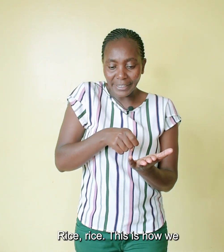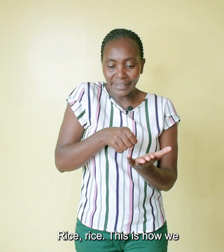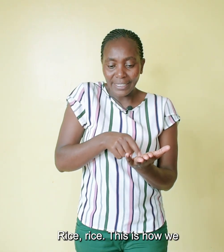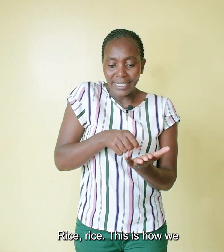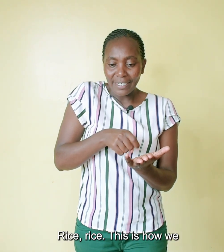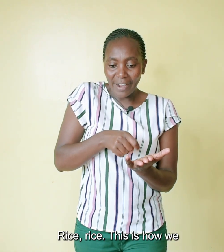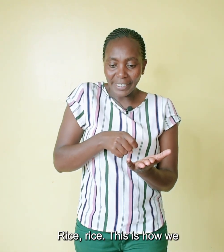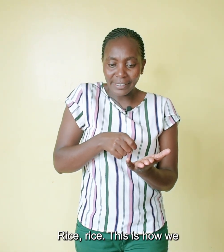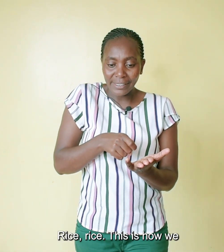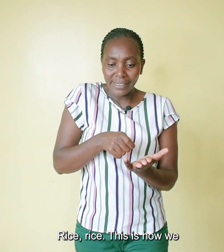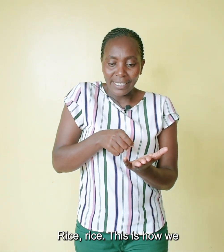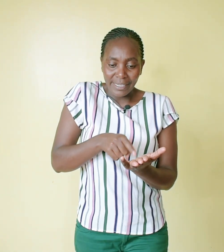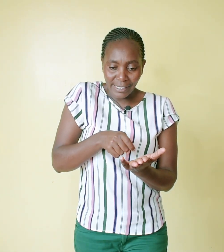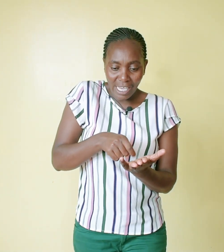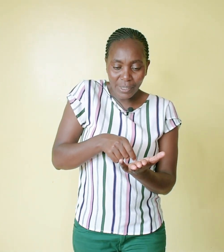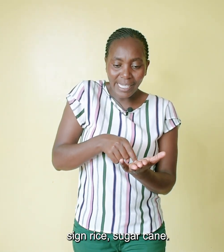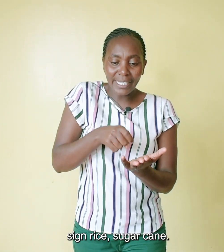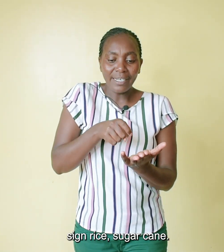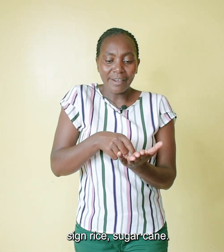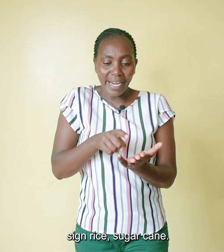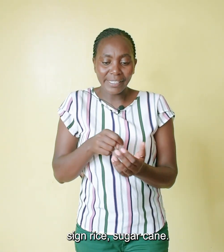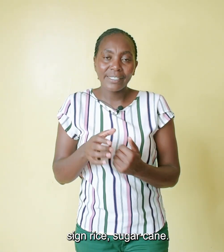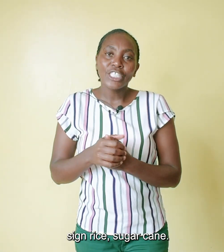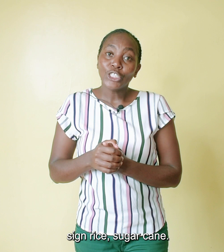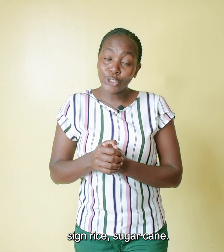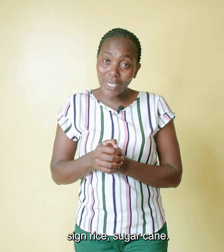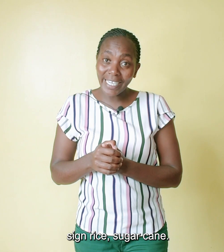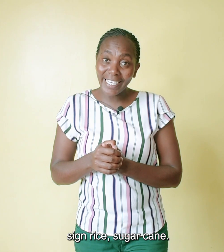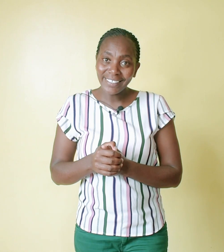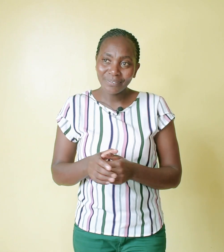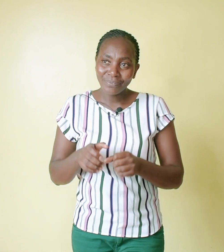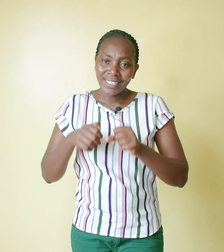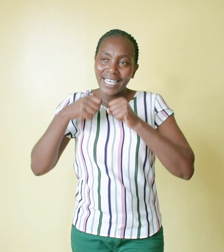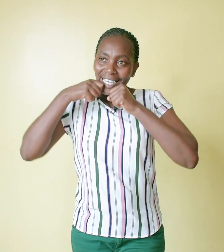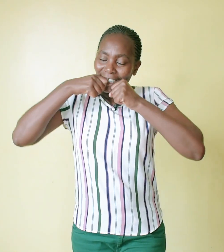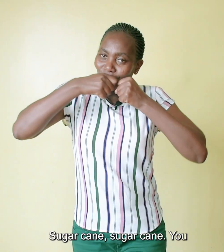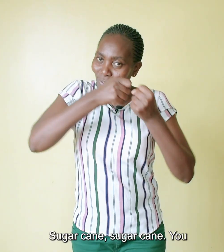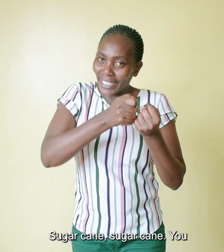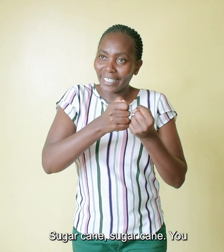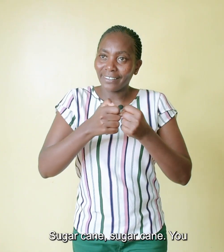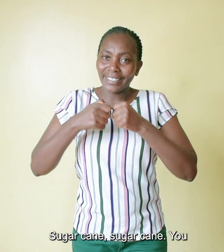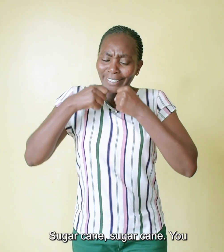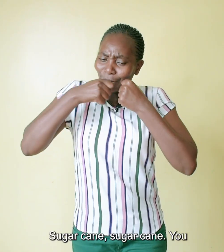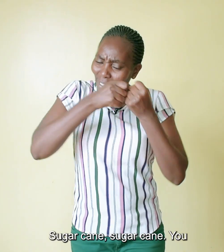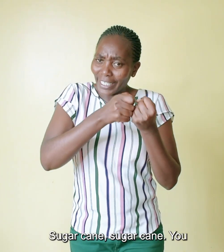Rice. Rice. This is how we sign rice. Sugarcane. Sugarcane.